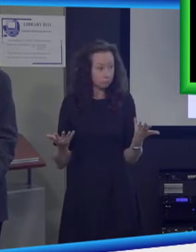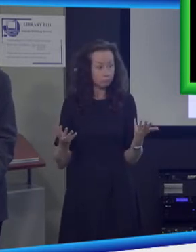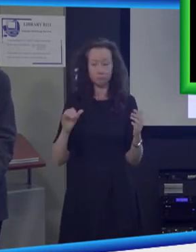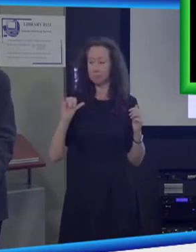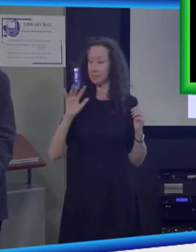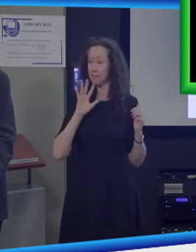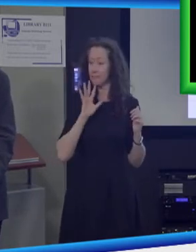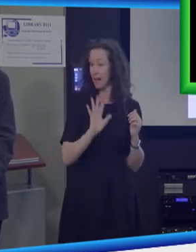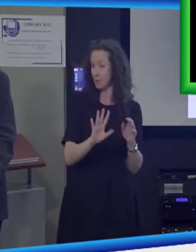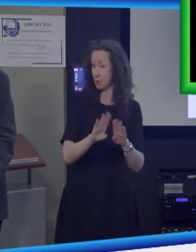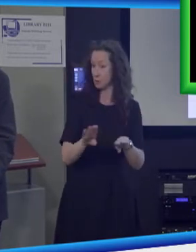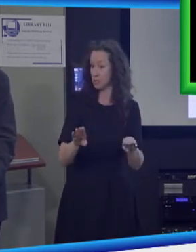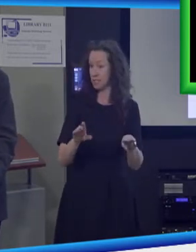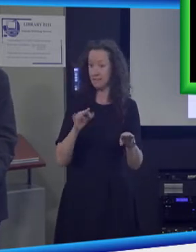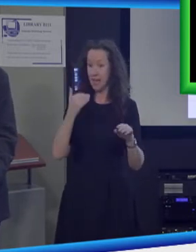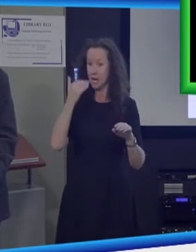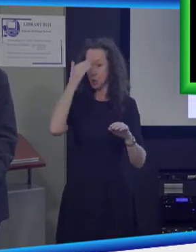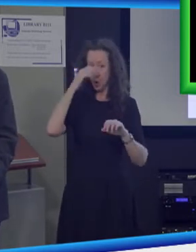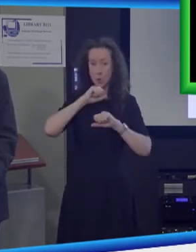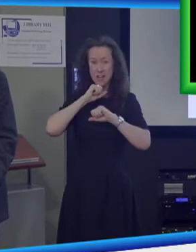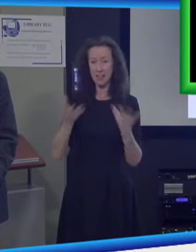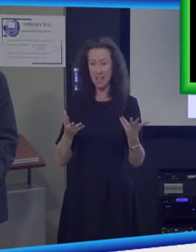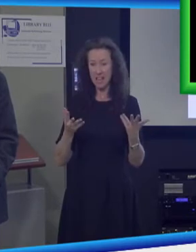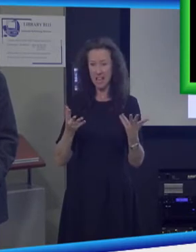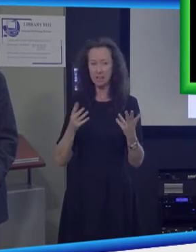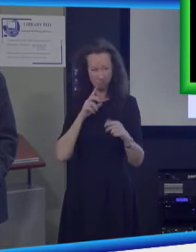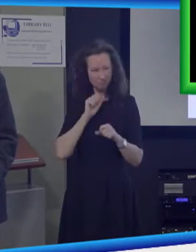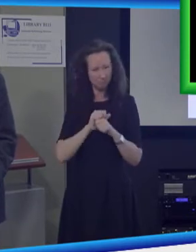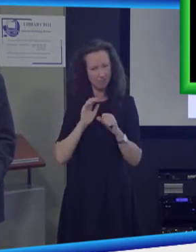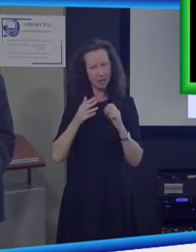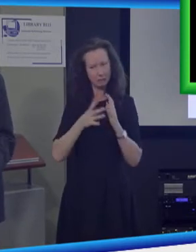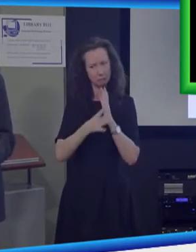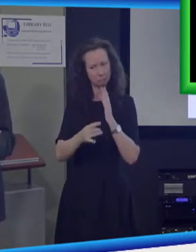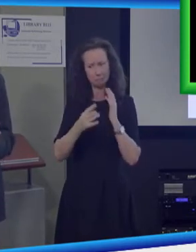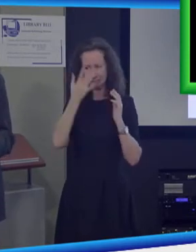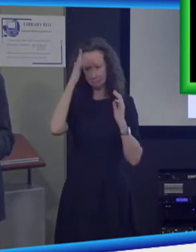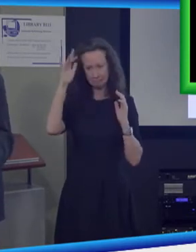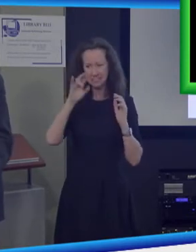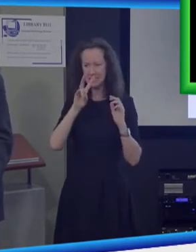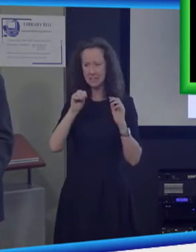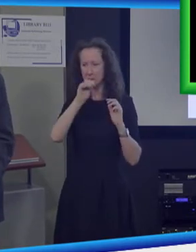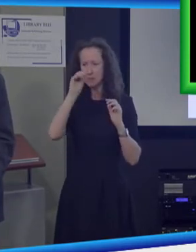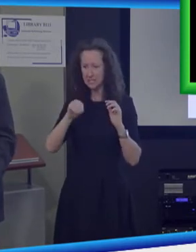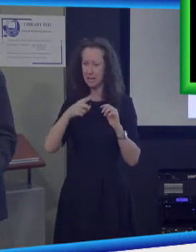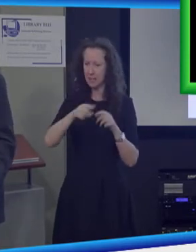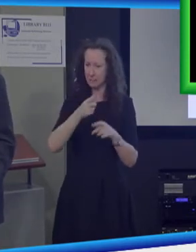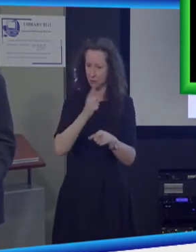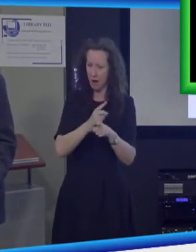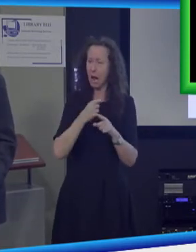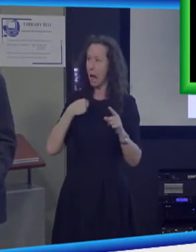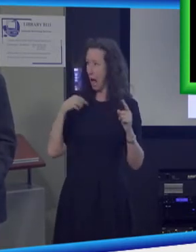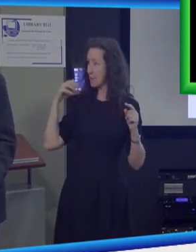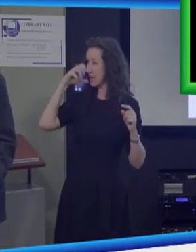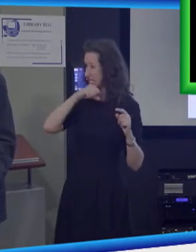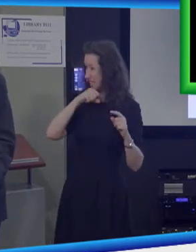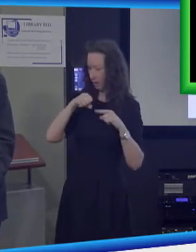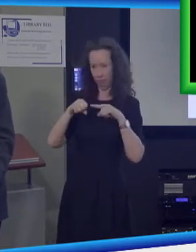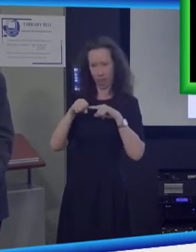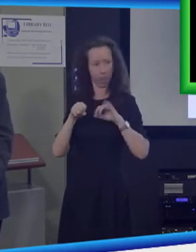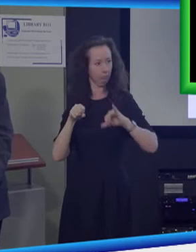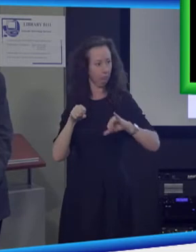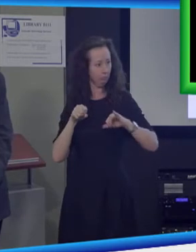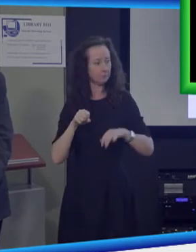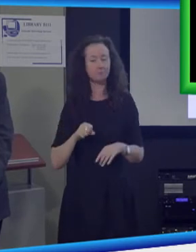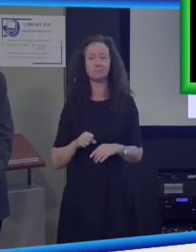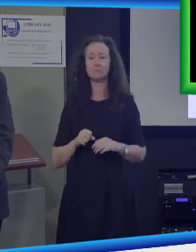knowing when they know nothing. They're 70% correct on this. No, they give the right answer most of the time. I'd have to guess.